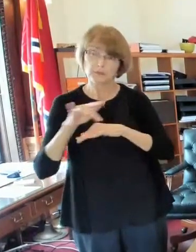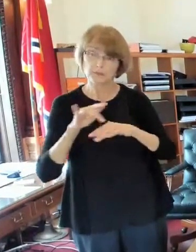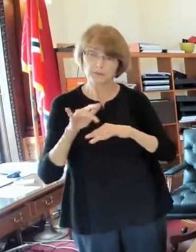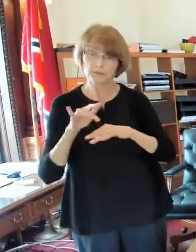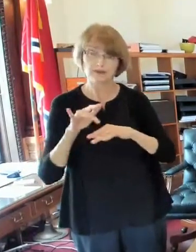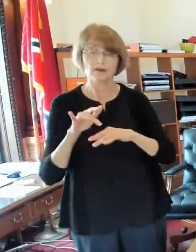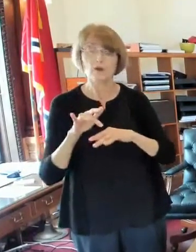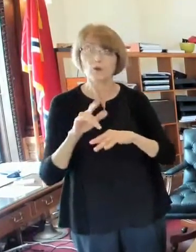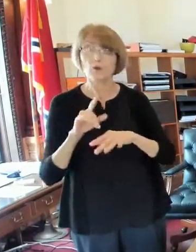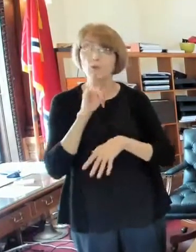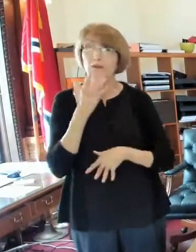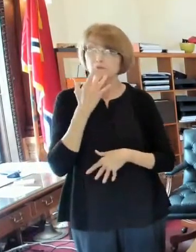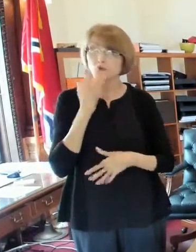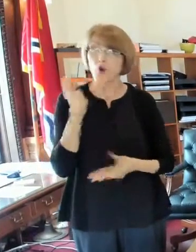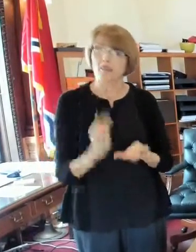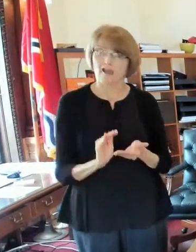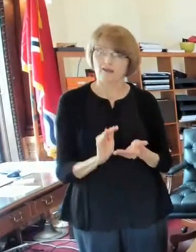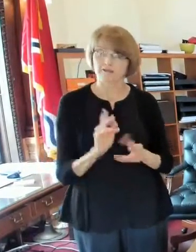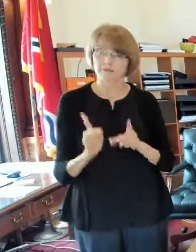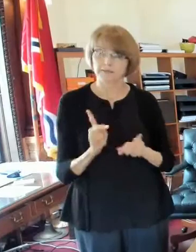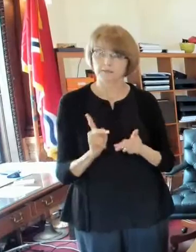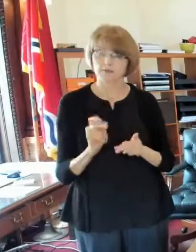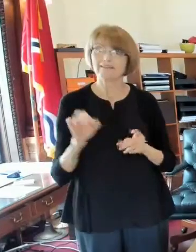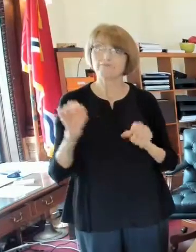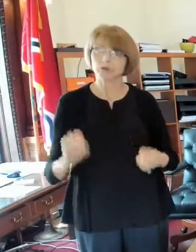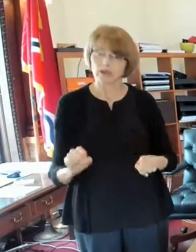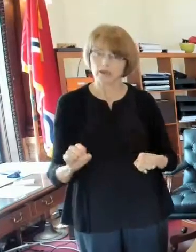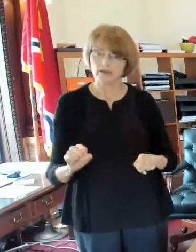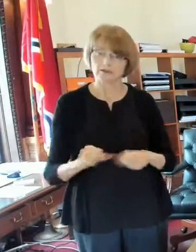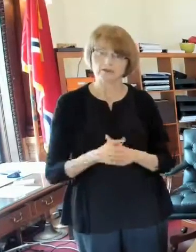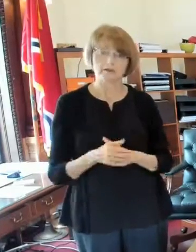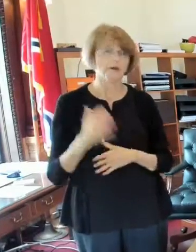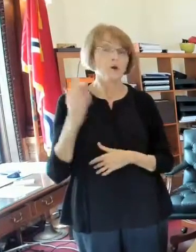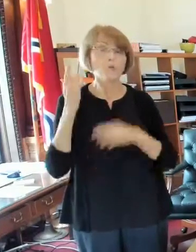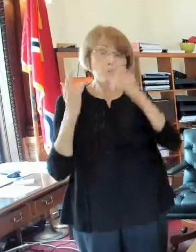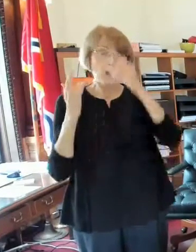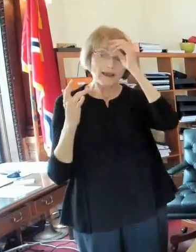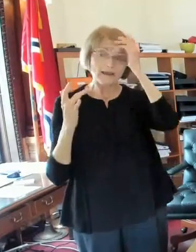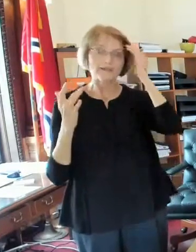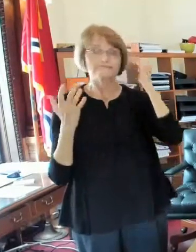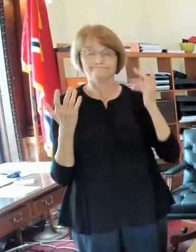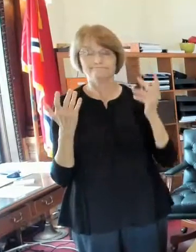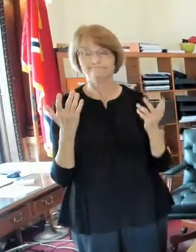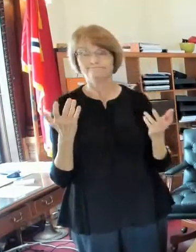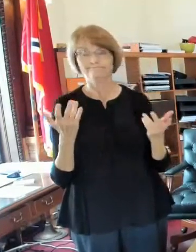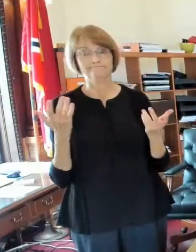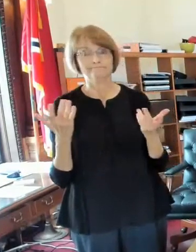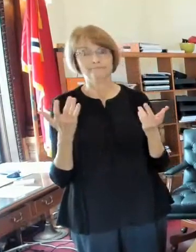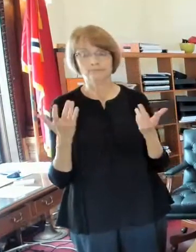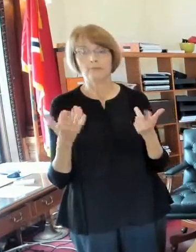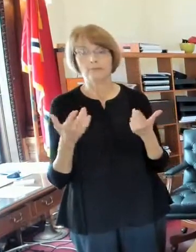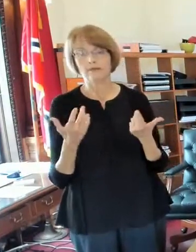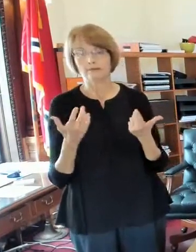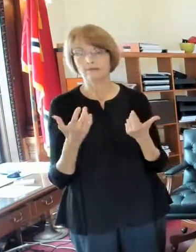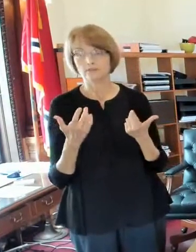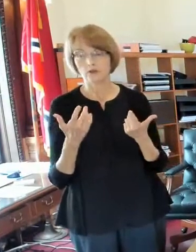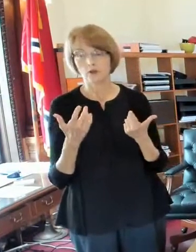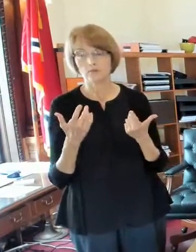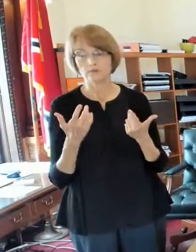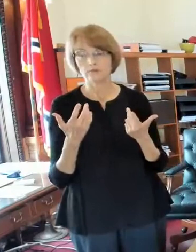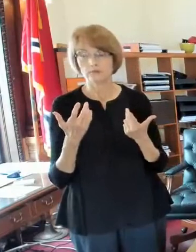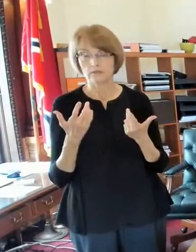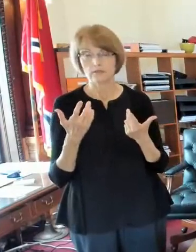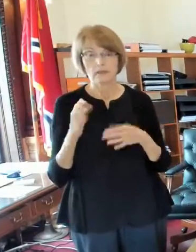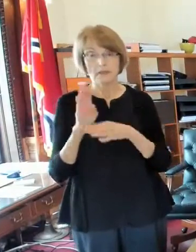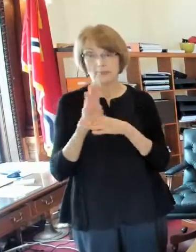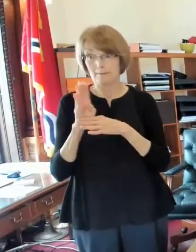even less if you possibly can. Because we know we're seeing with really our good businesses